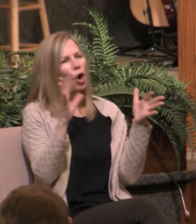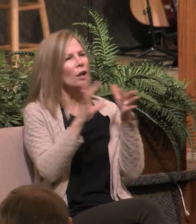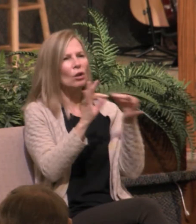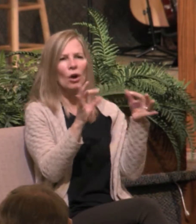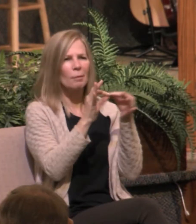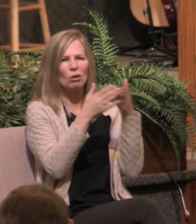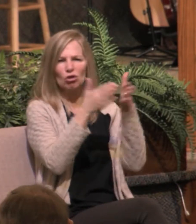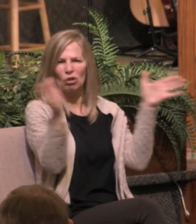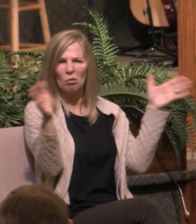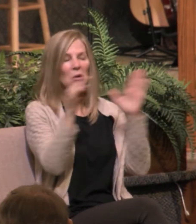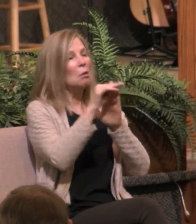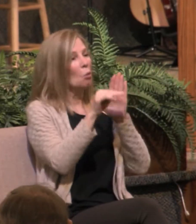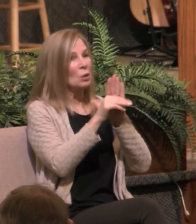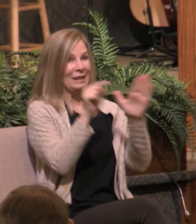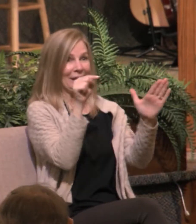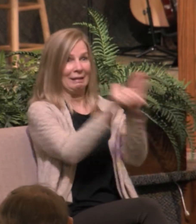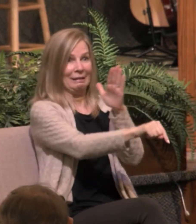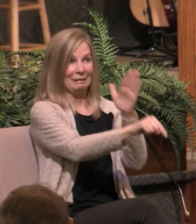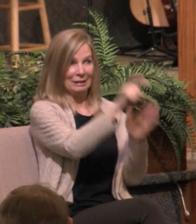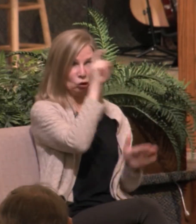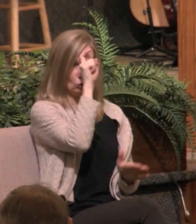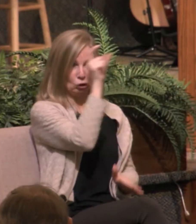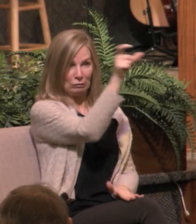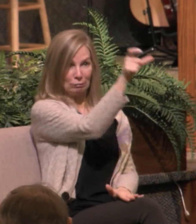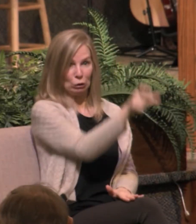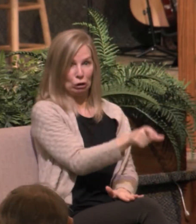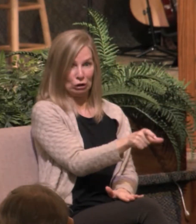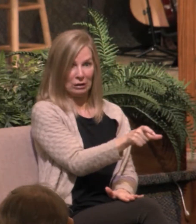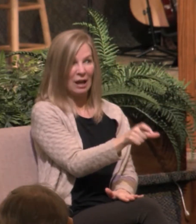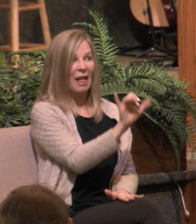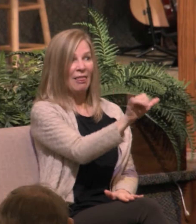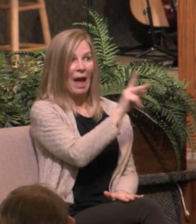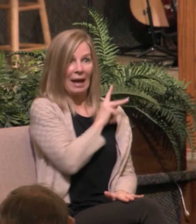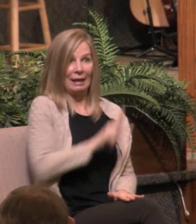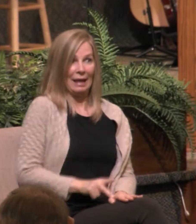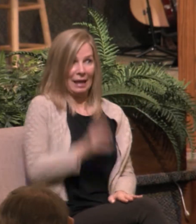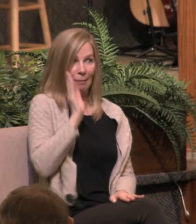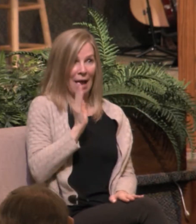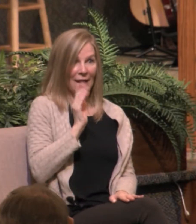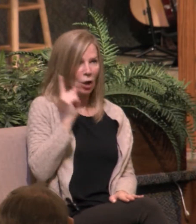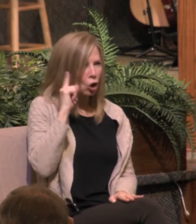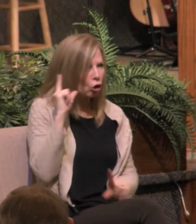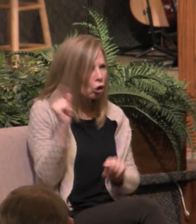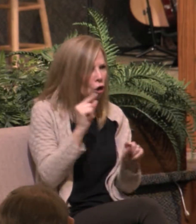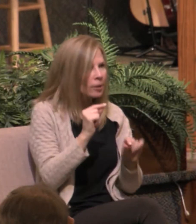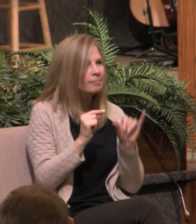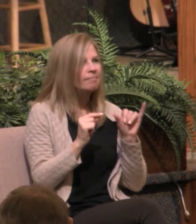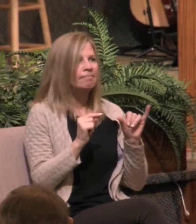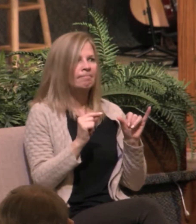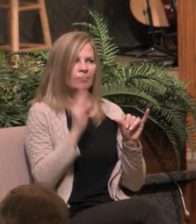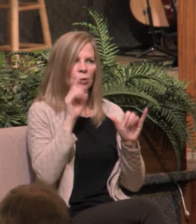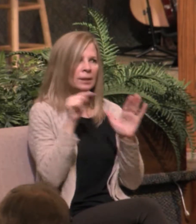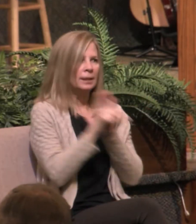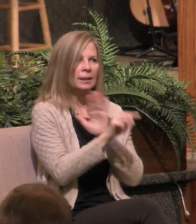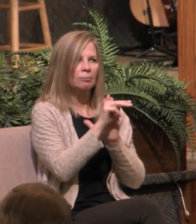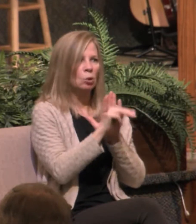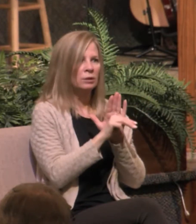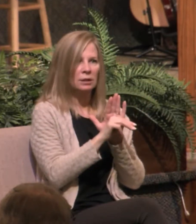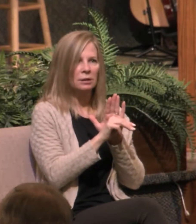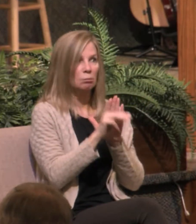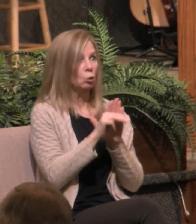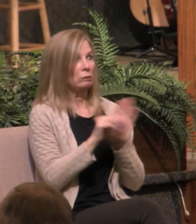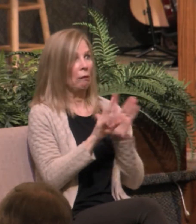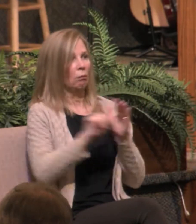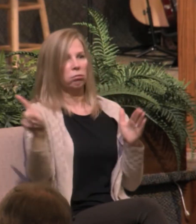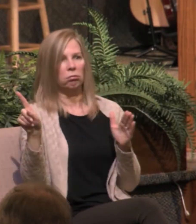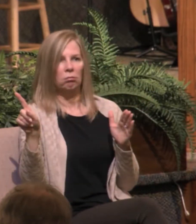general. Moses killed an Egyptian. The Pharaoh at that time, the king, found out about it, and Moses fled so that he wasn't